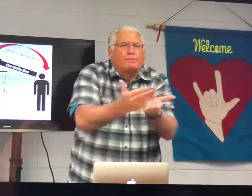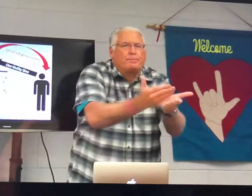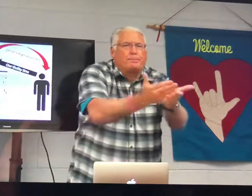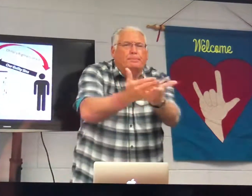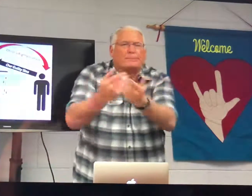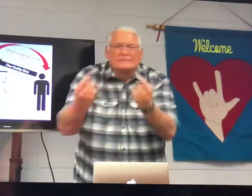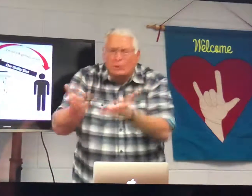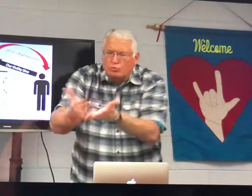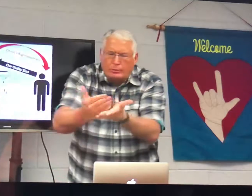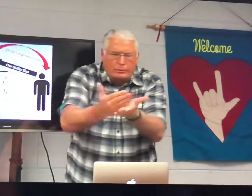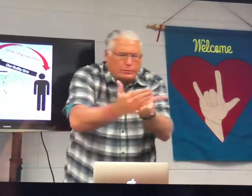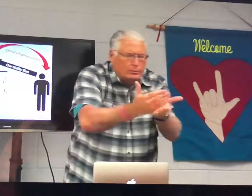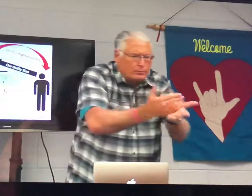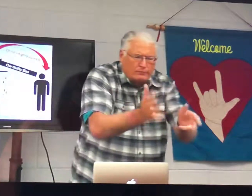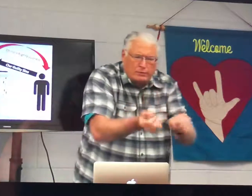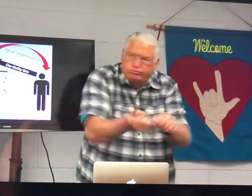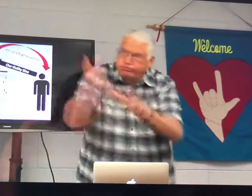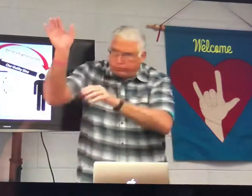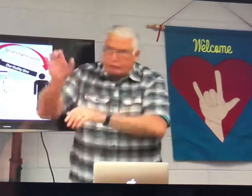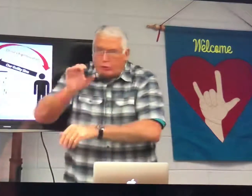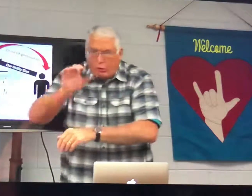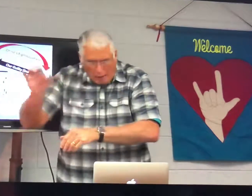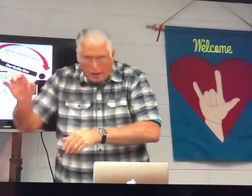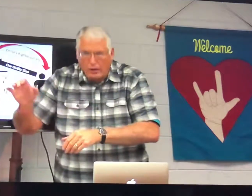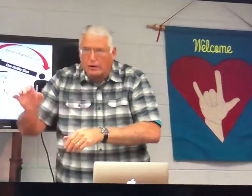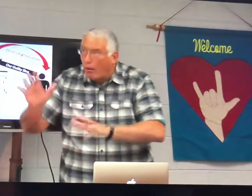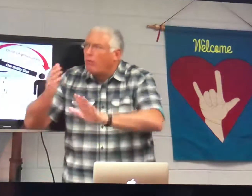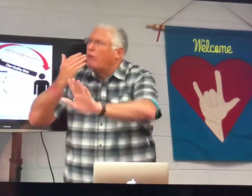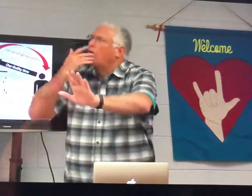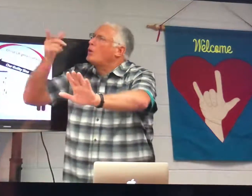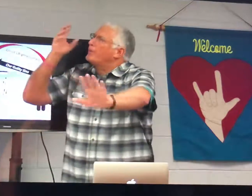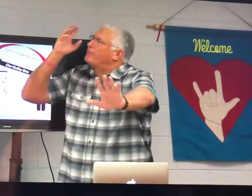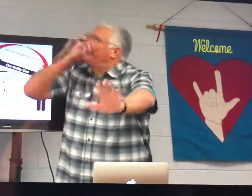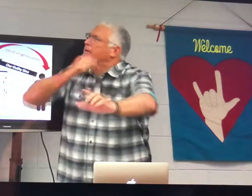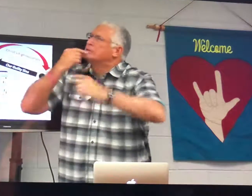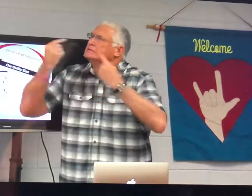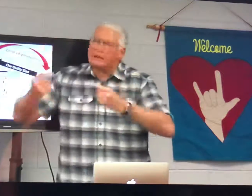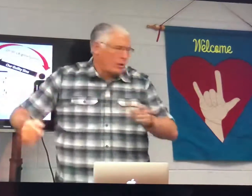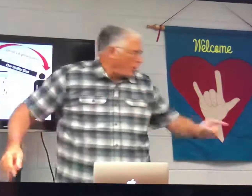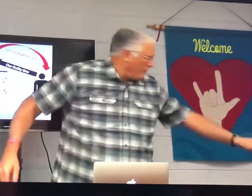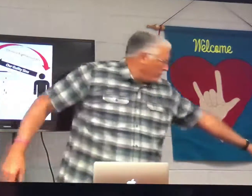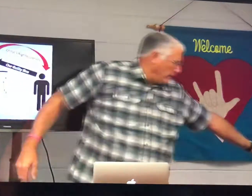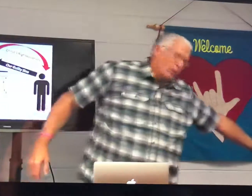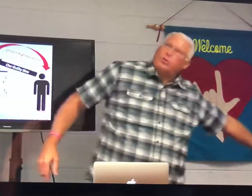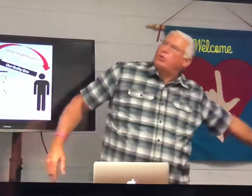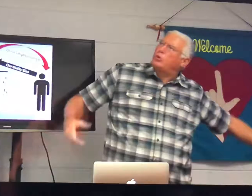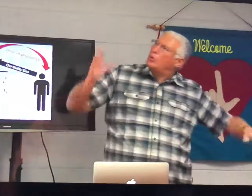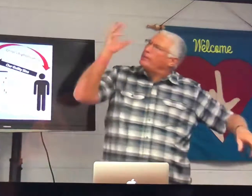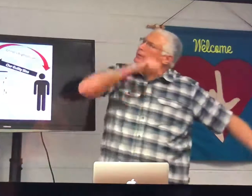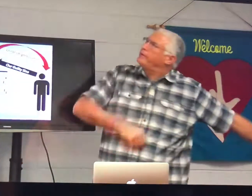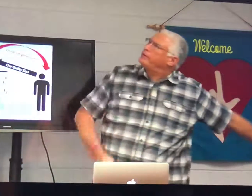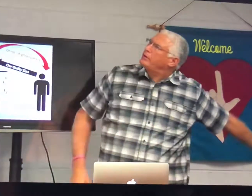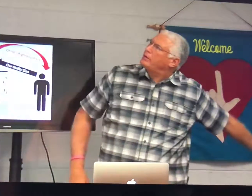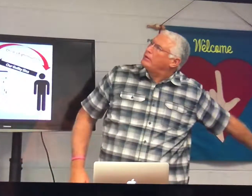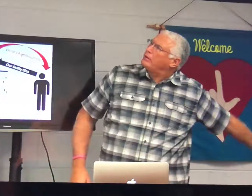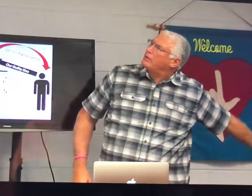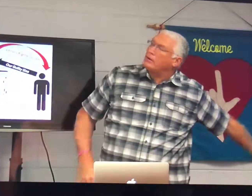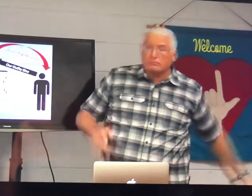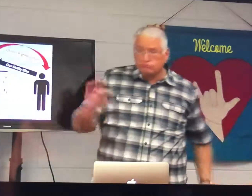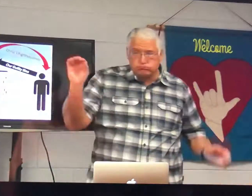Pitch to Jones is down. 1 ball, no strikes. No artwork on the helmet. Plain chest